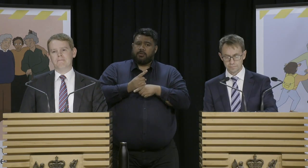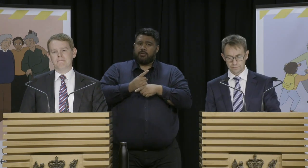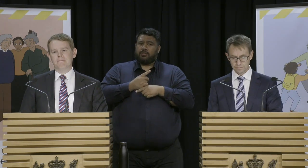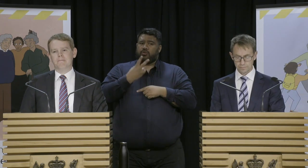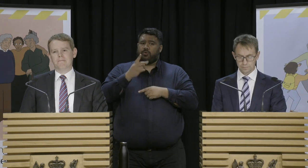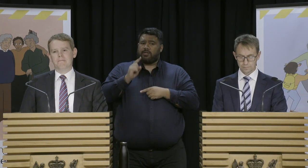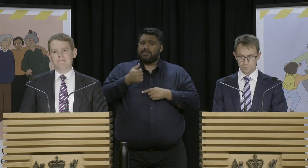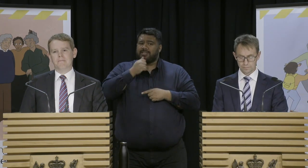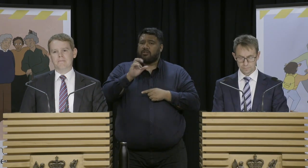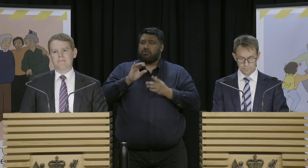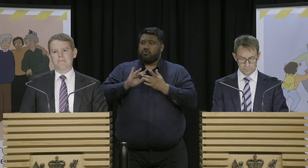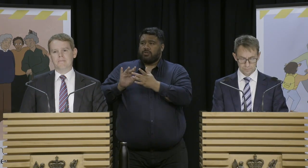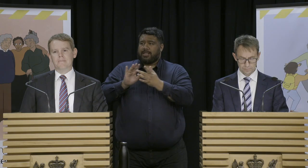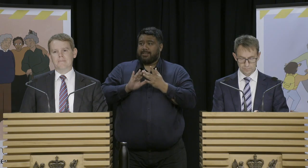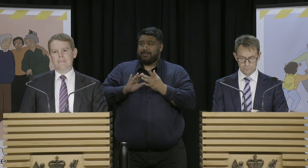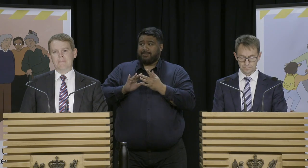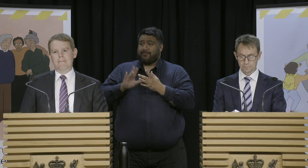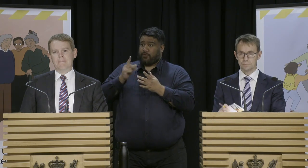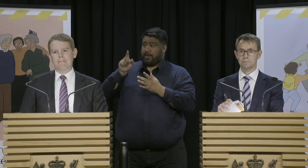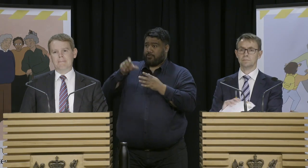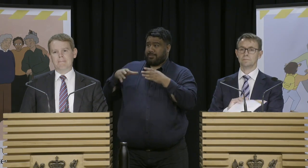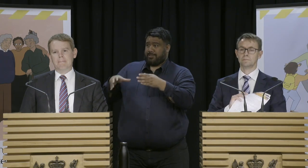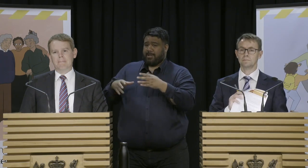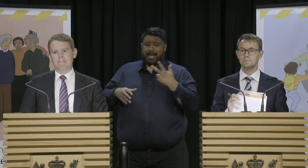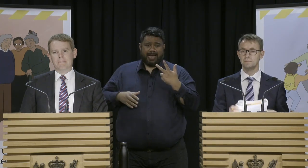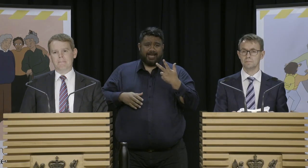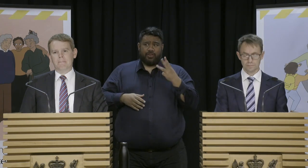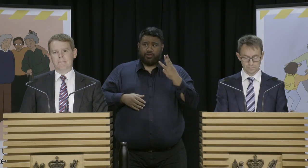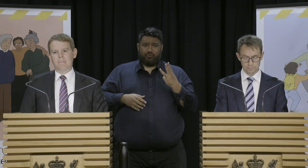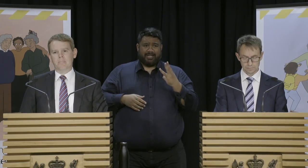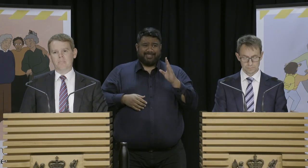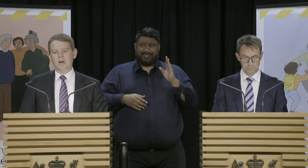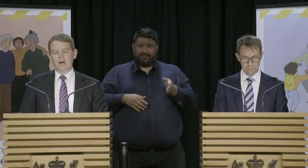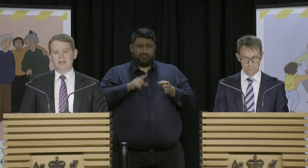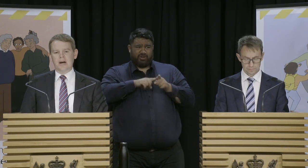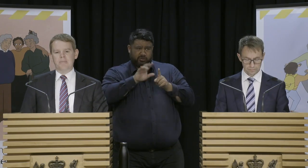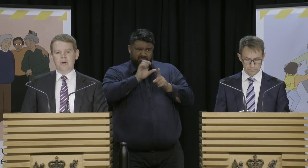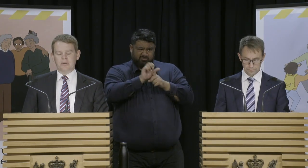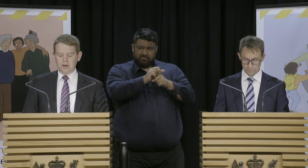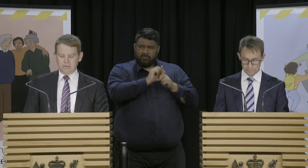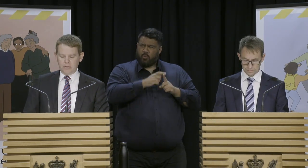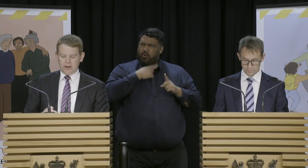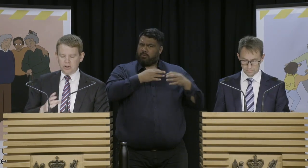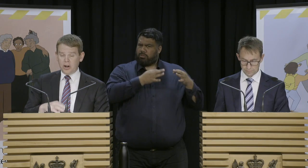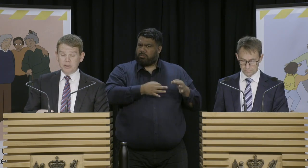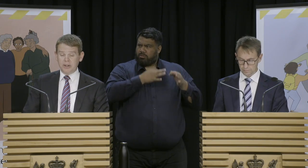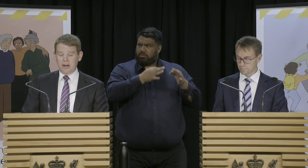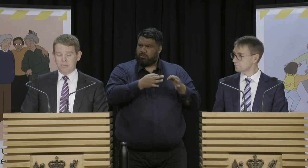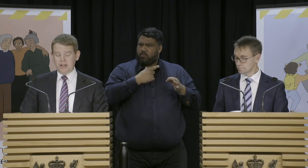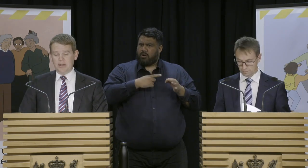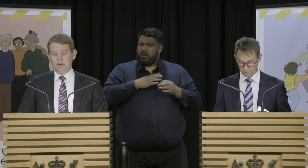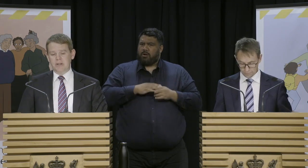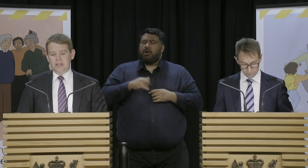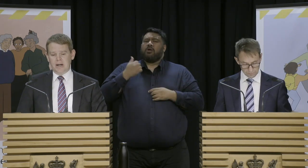being contact traced. Why is it taking so long to get to those 80 odd people? I think I didn't bring